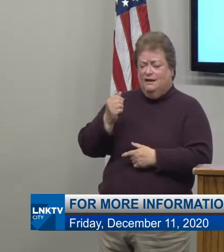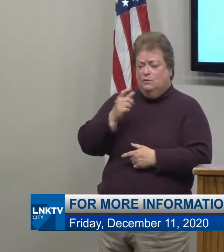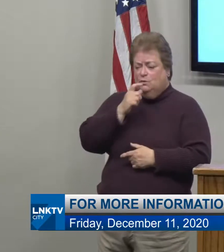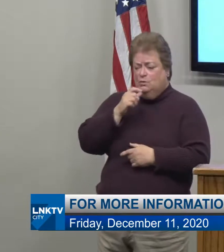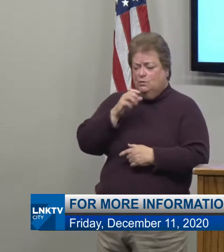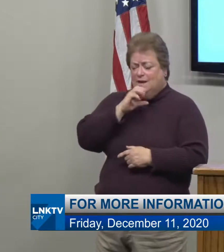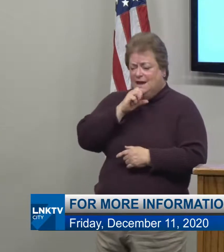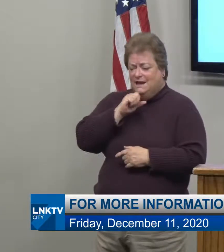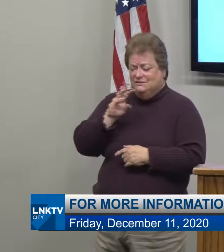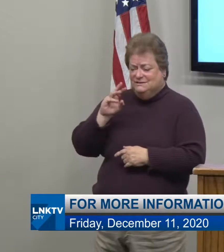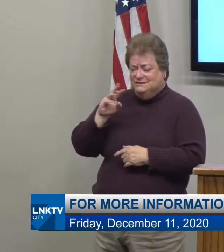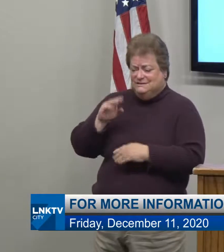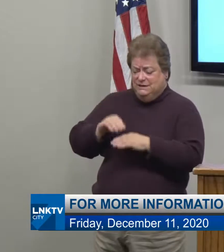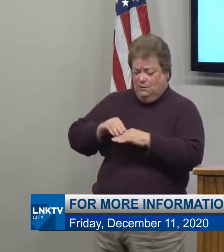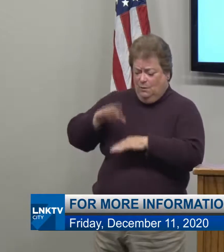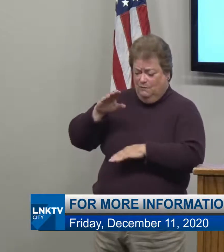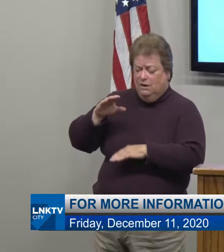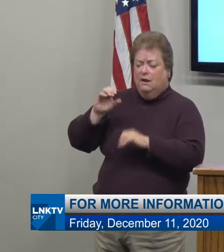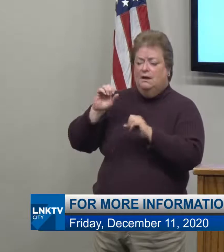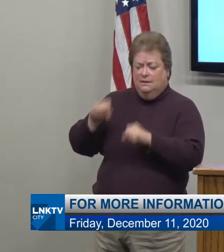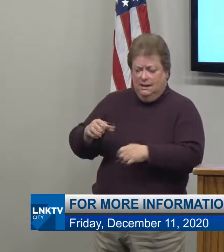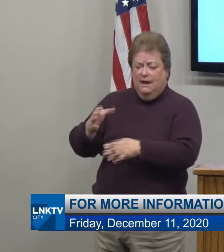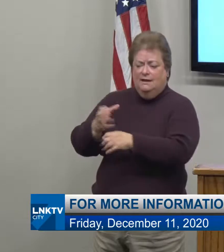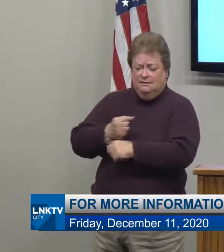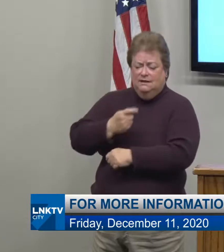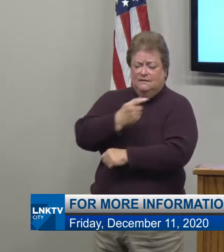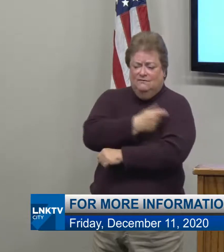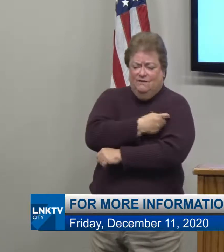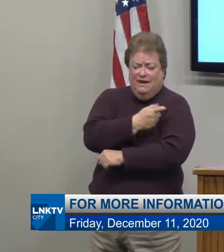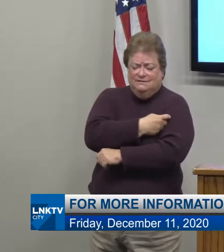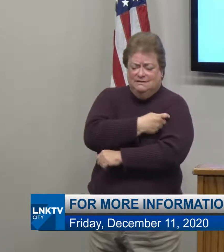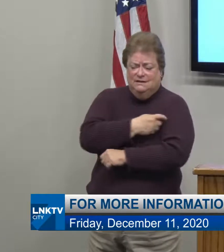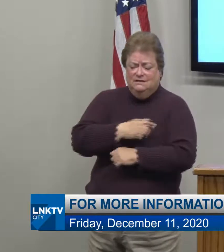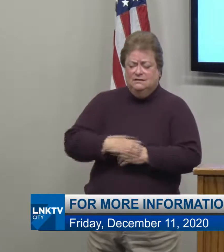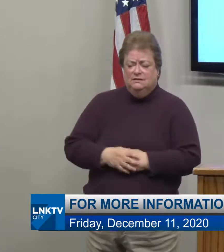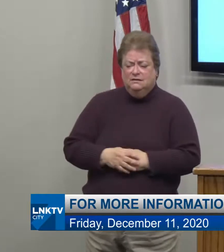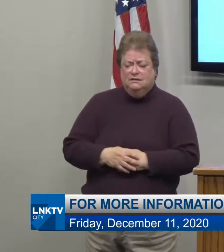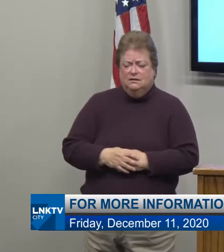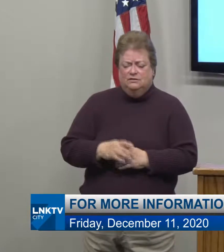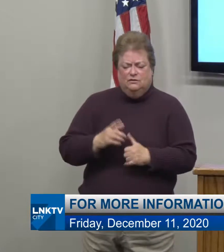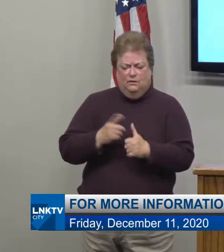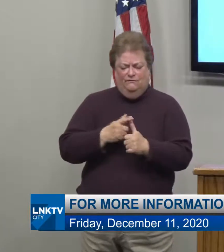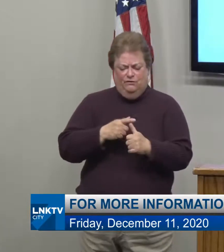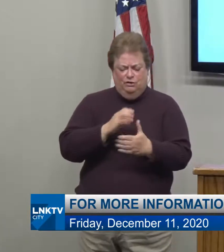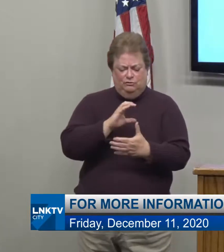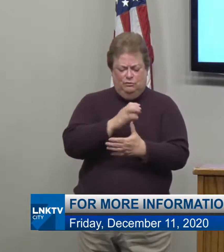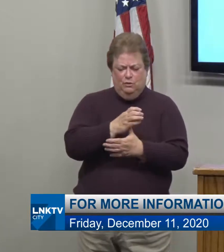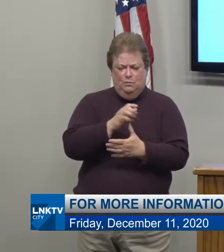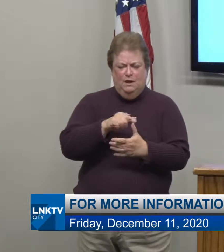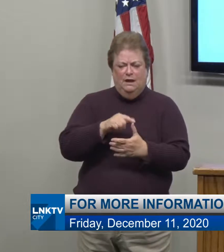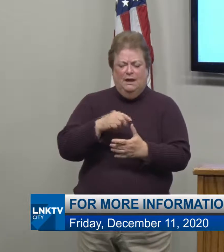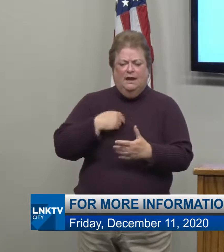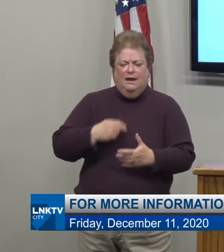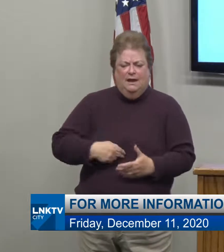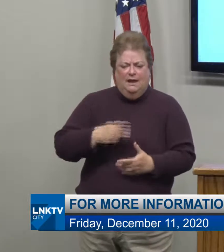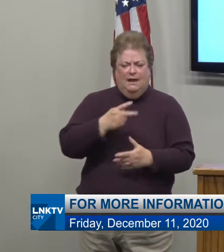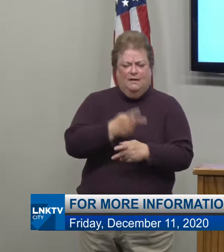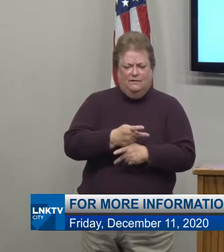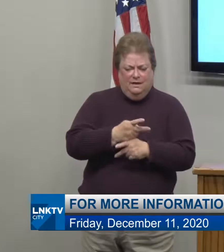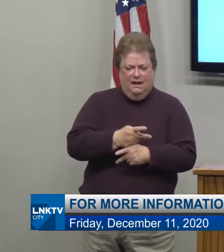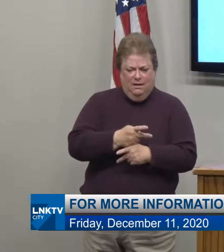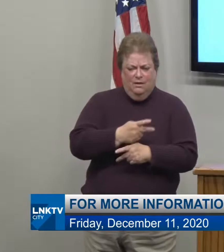are going to be eligible to receive the vaccine. So our first grouping is going to be our healthcare personnel and